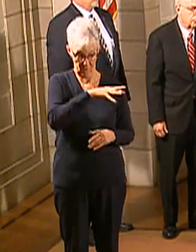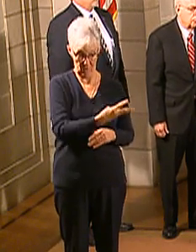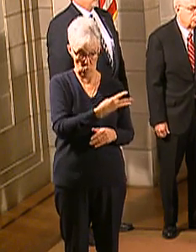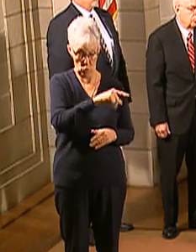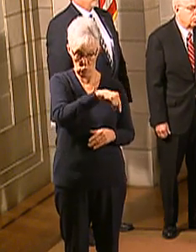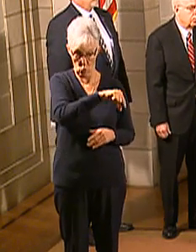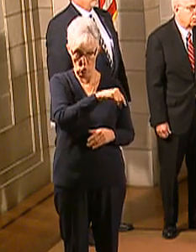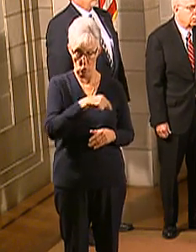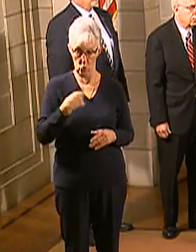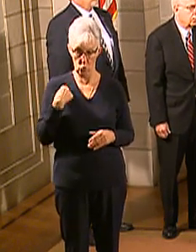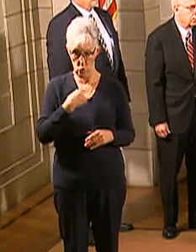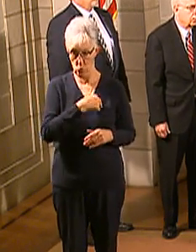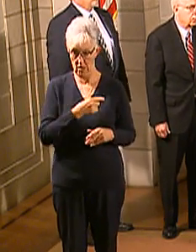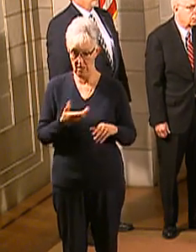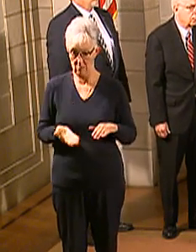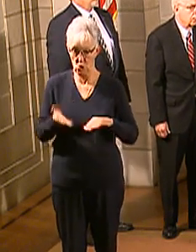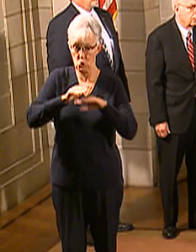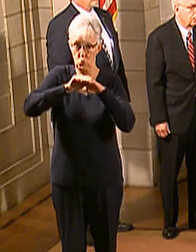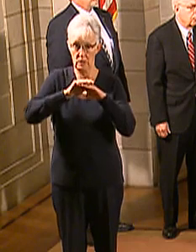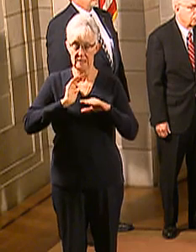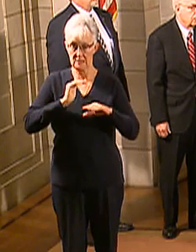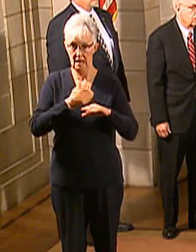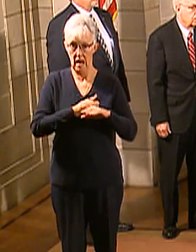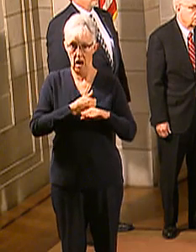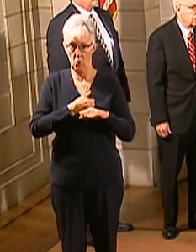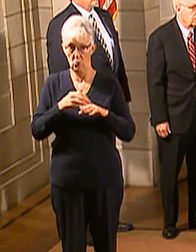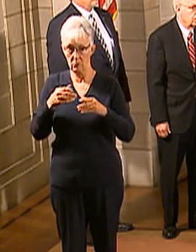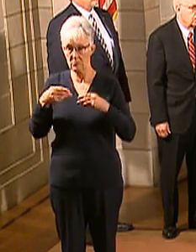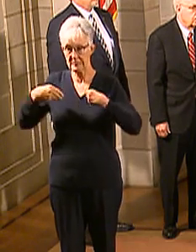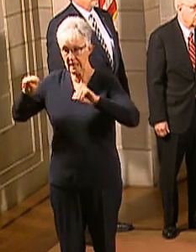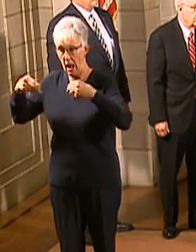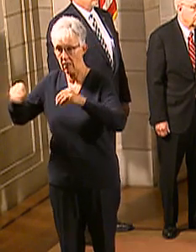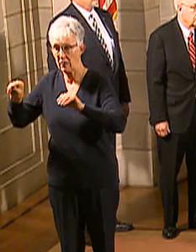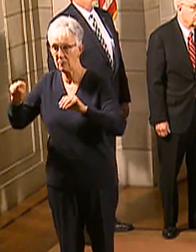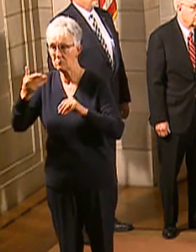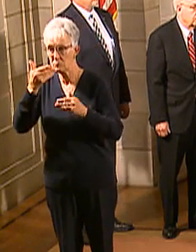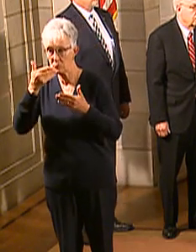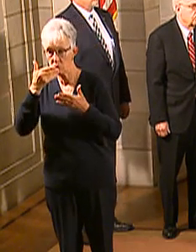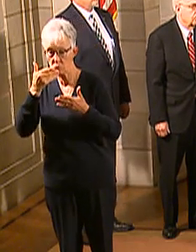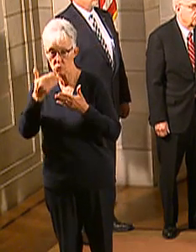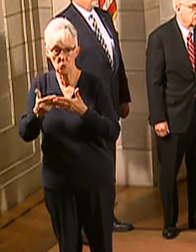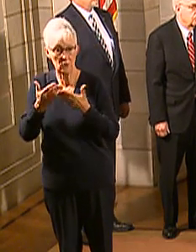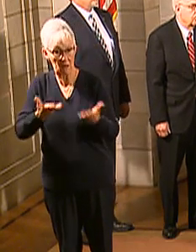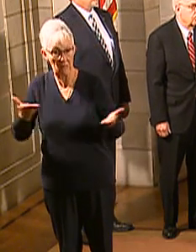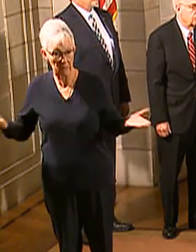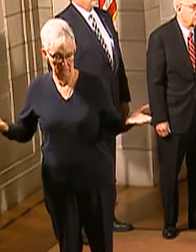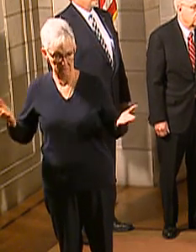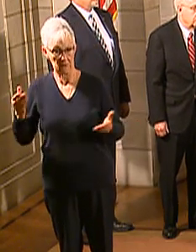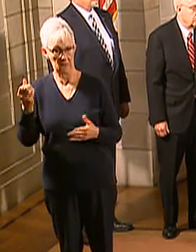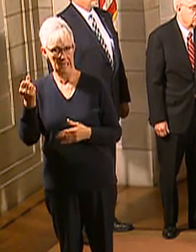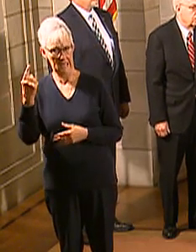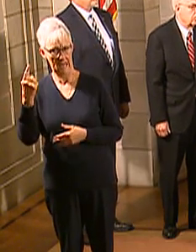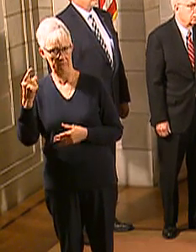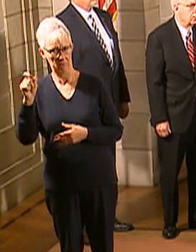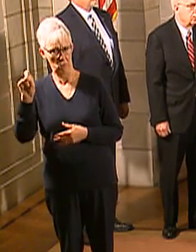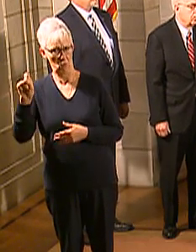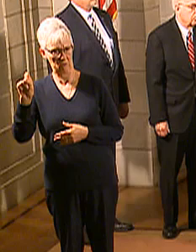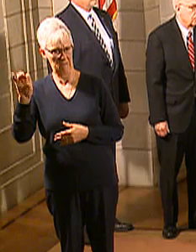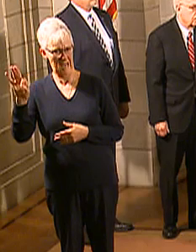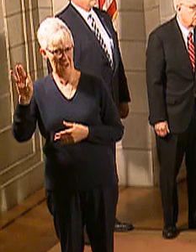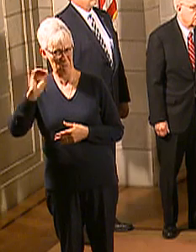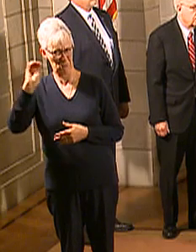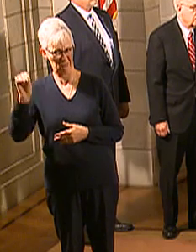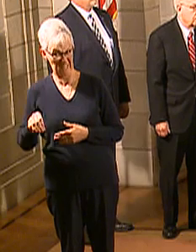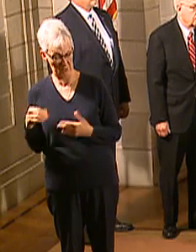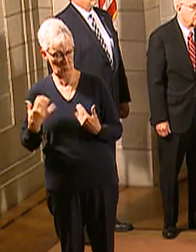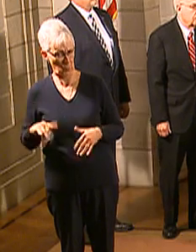11.8%, by far the fastest in the country, and much faster than the national growth. We see that